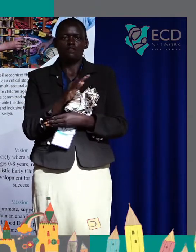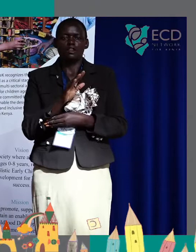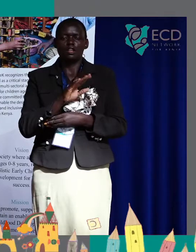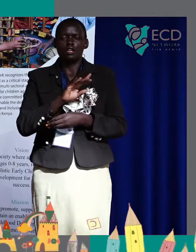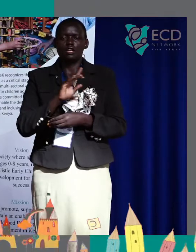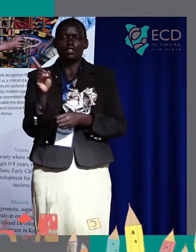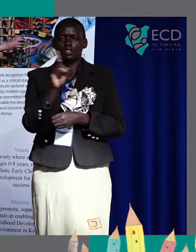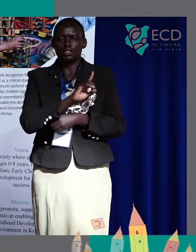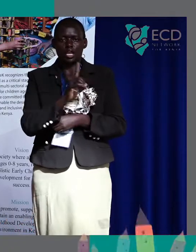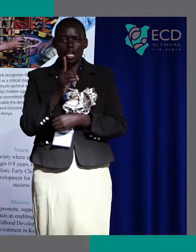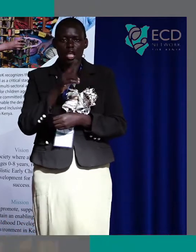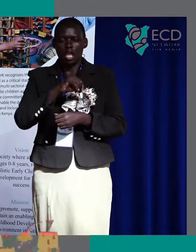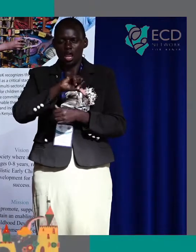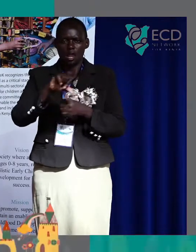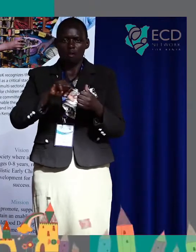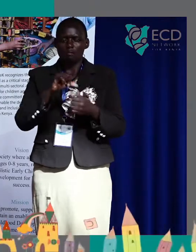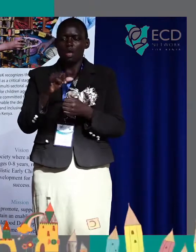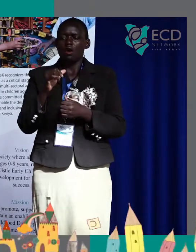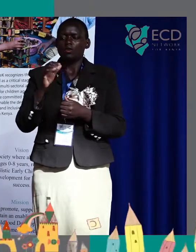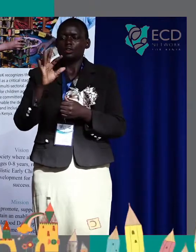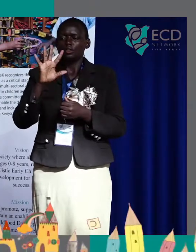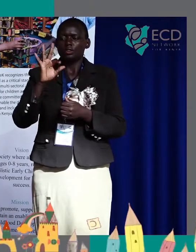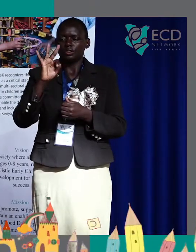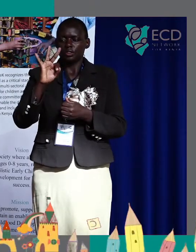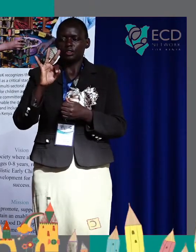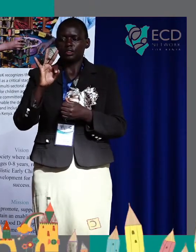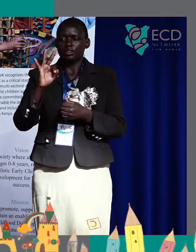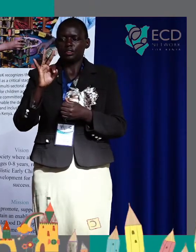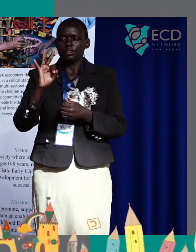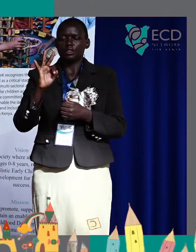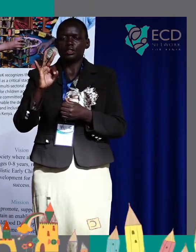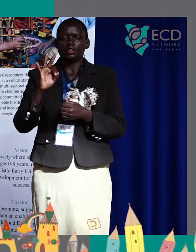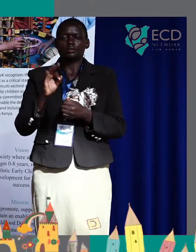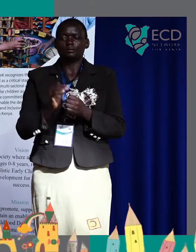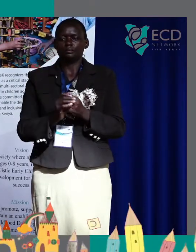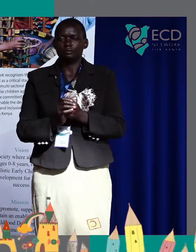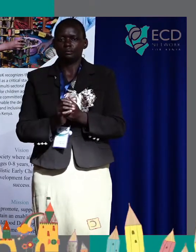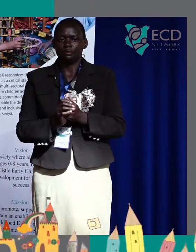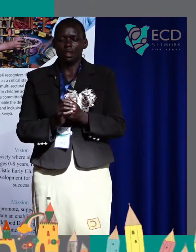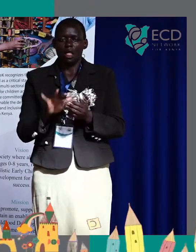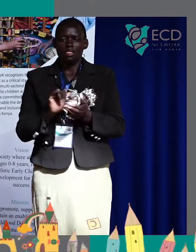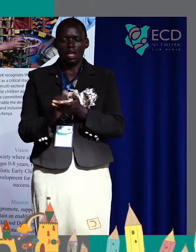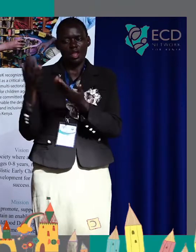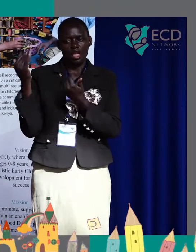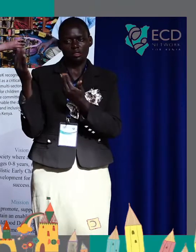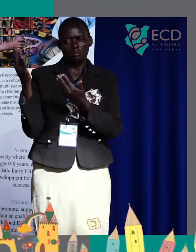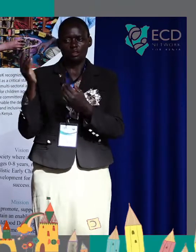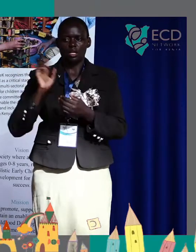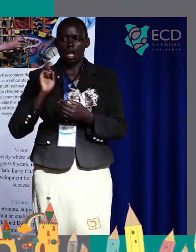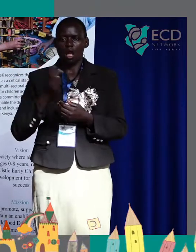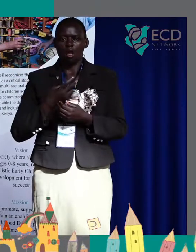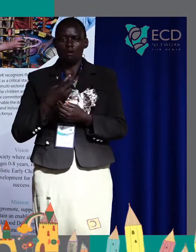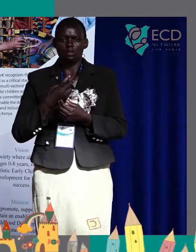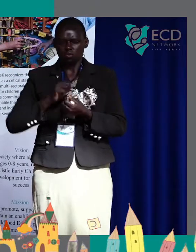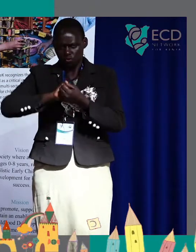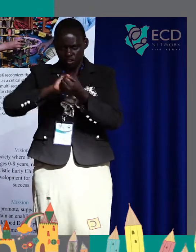about 3:25, 3:30 p.m. today. That's our anticipation. We adopt the